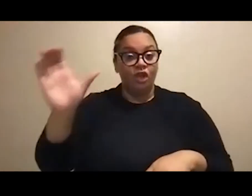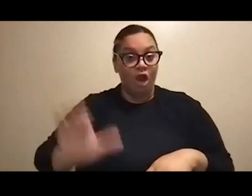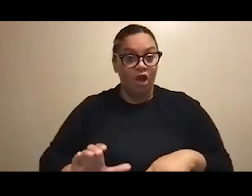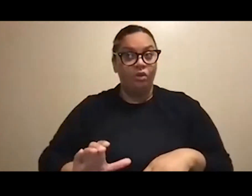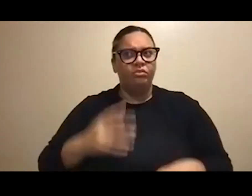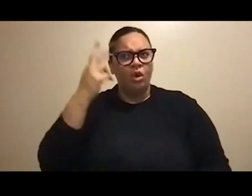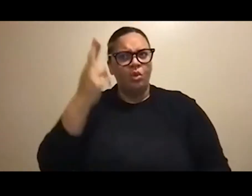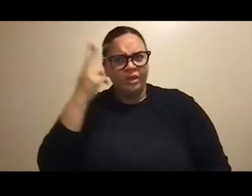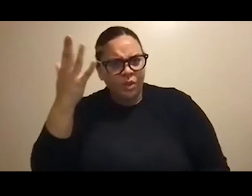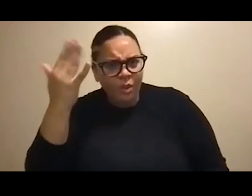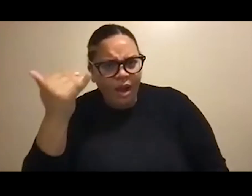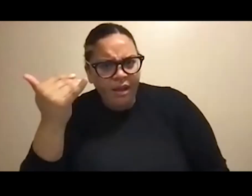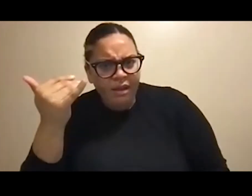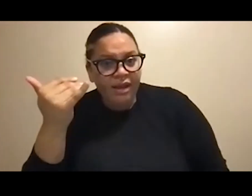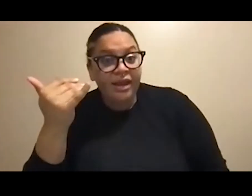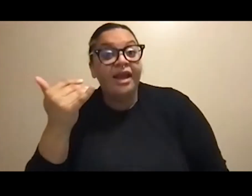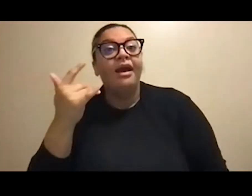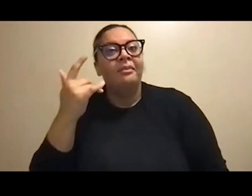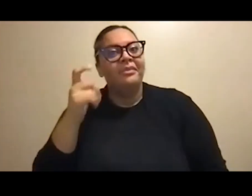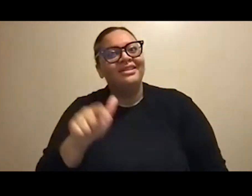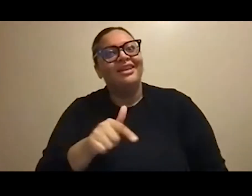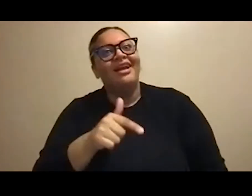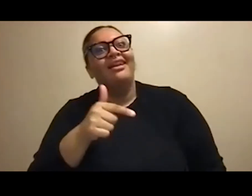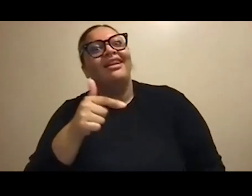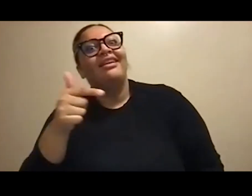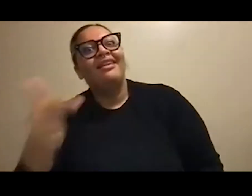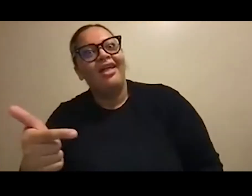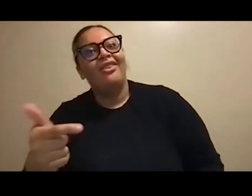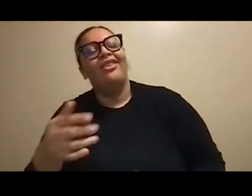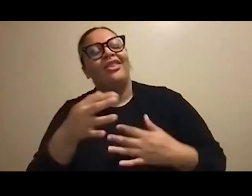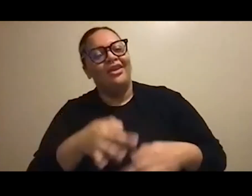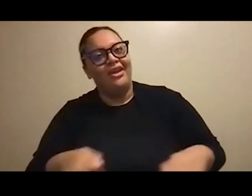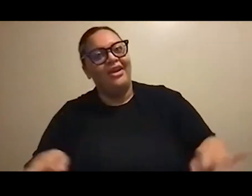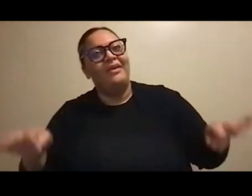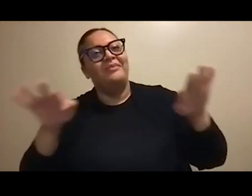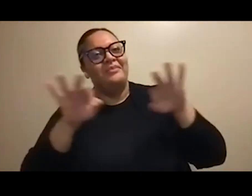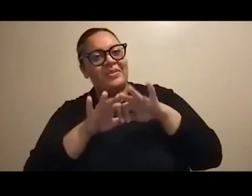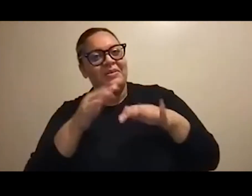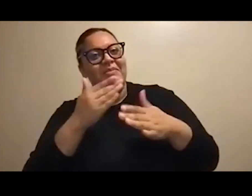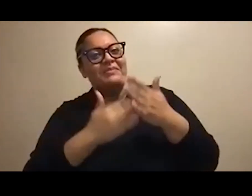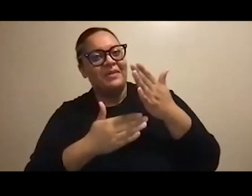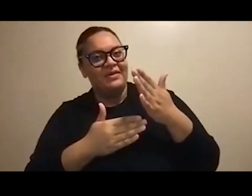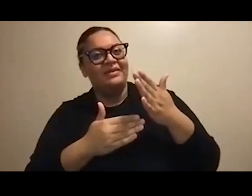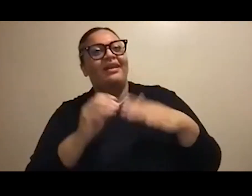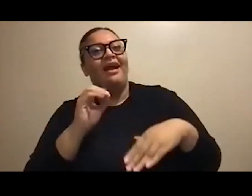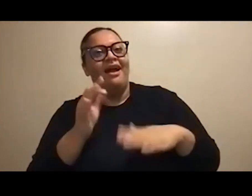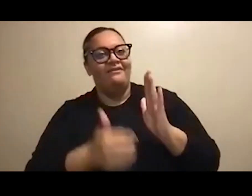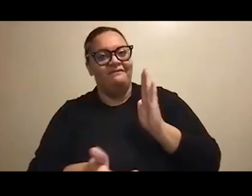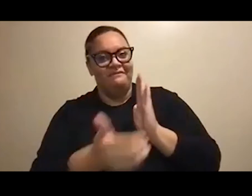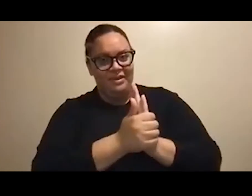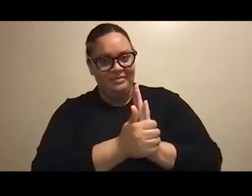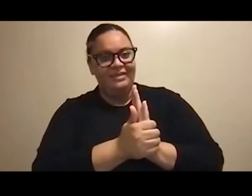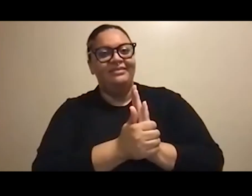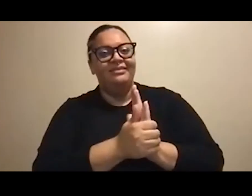that is because of another very, very significant, perhaps one of the most significant amendments to the Constitution,